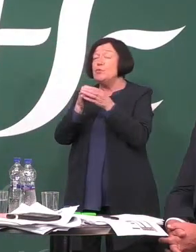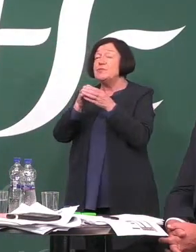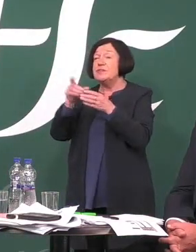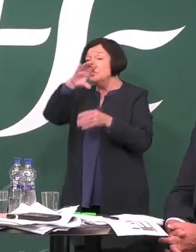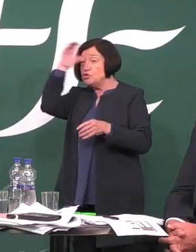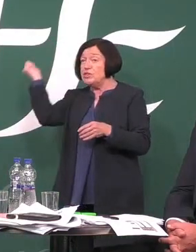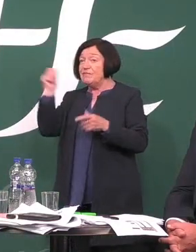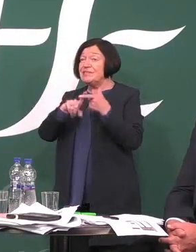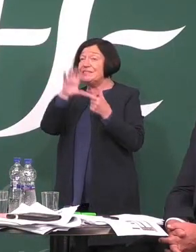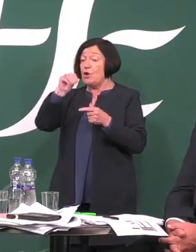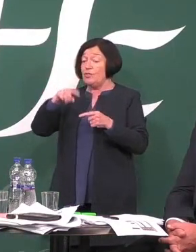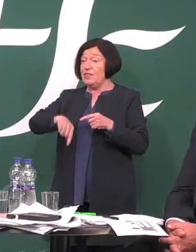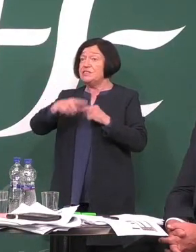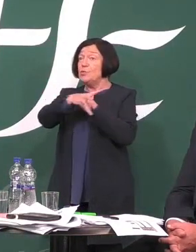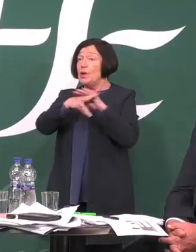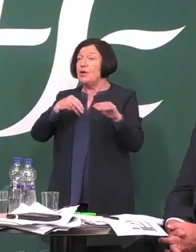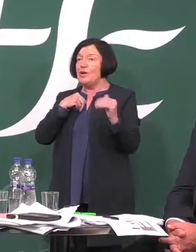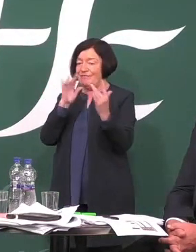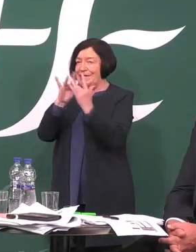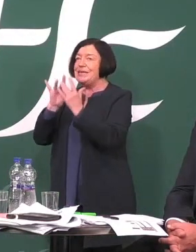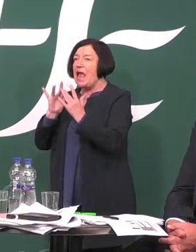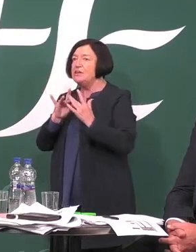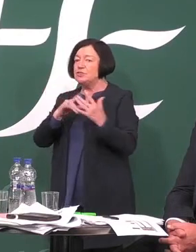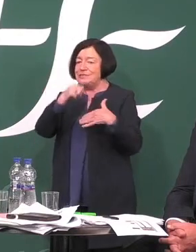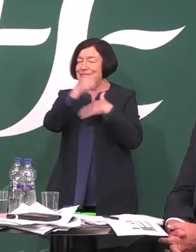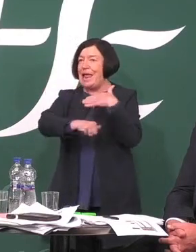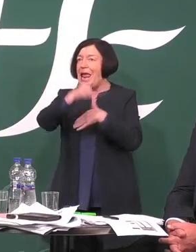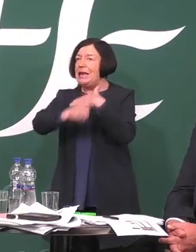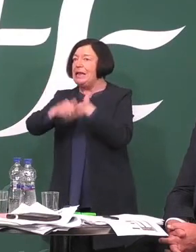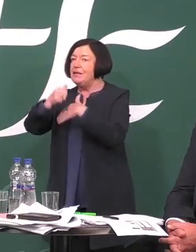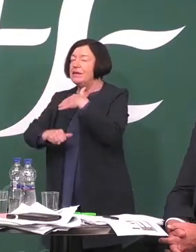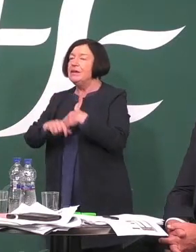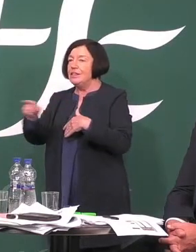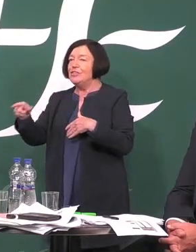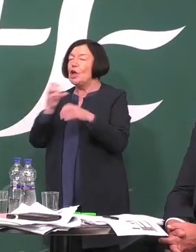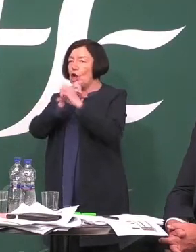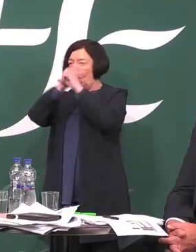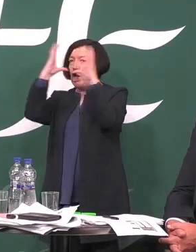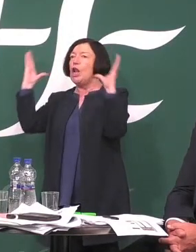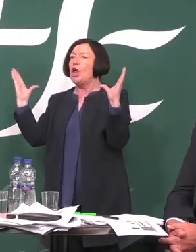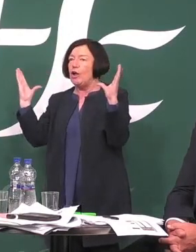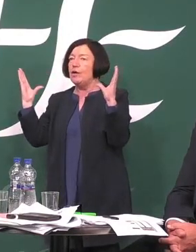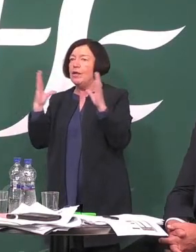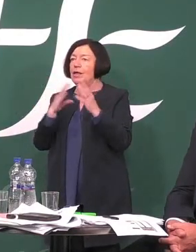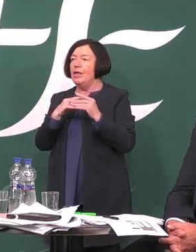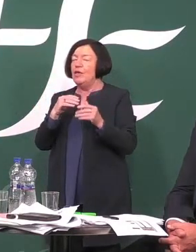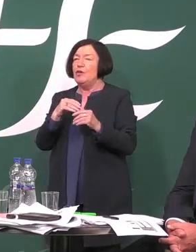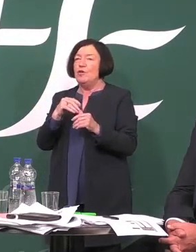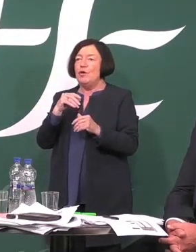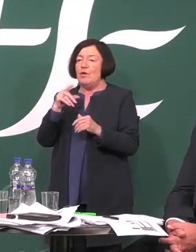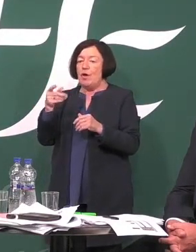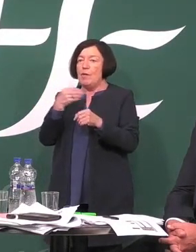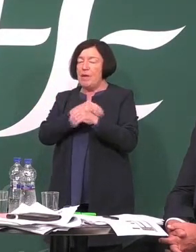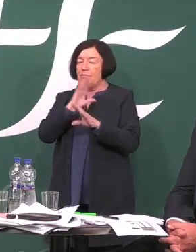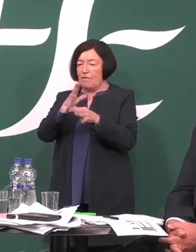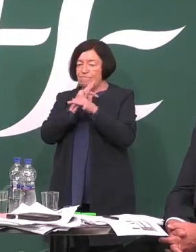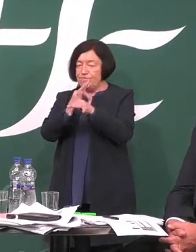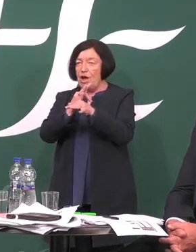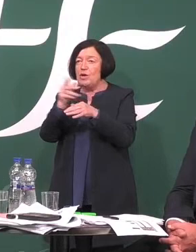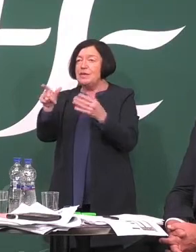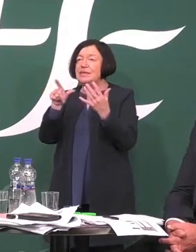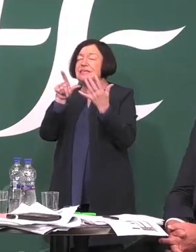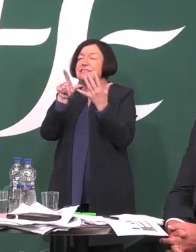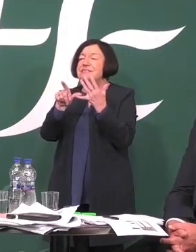CEOs this week. We've been engaging with them more or less daily. They're very clear as to what our expectations are in terms of compliance to those